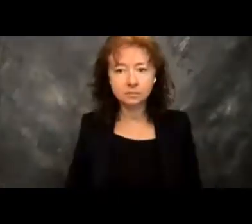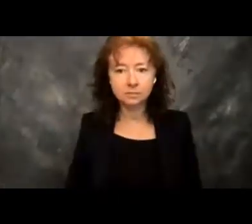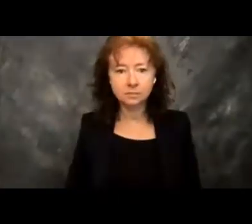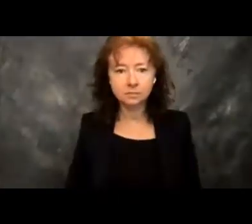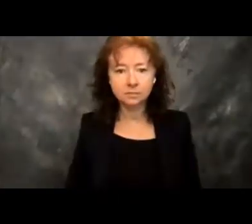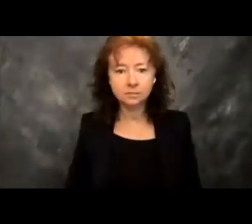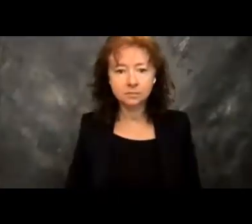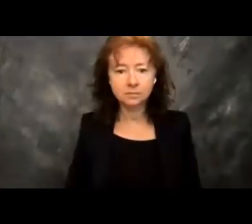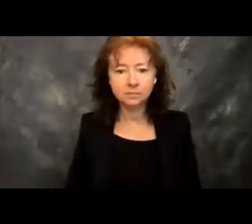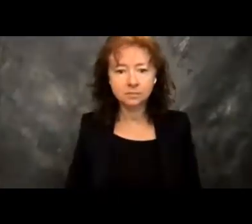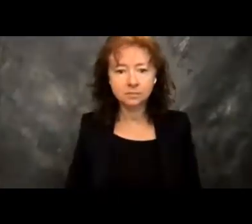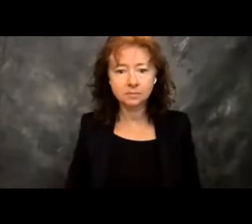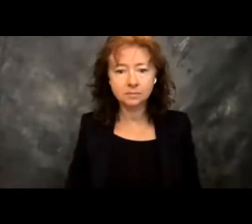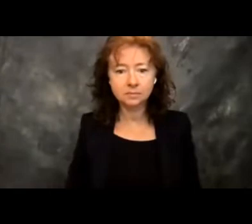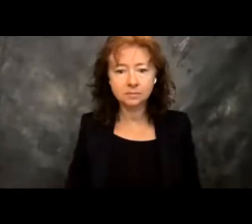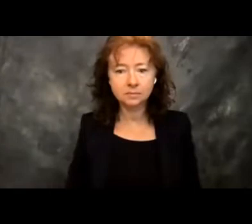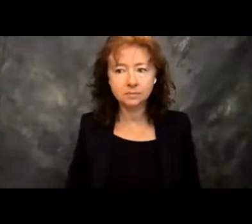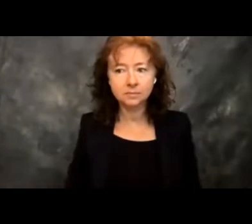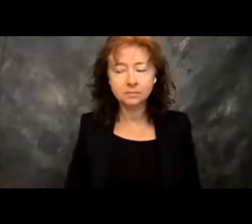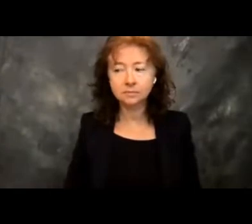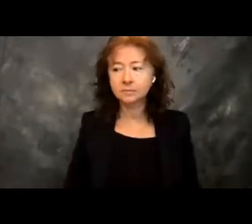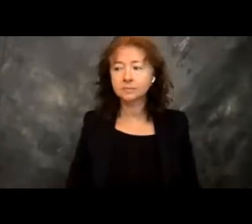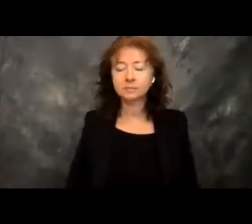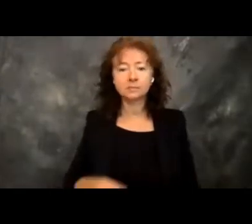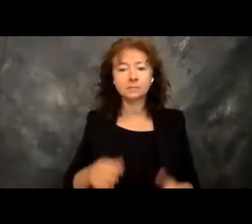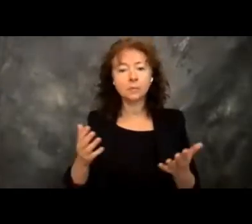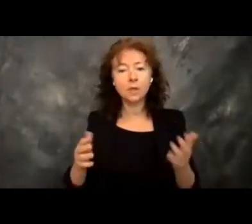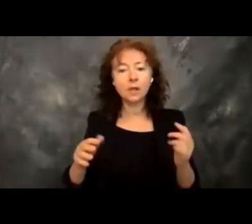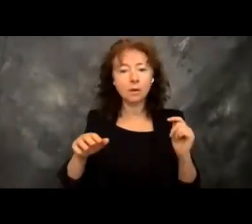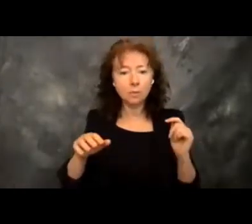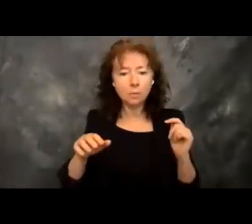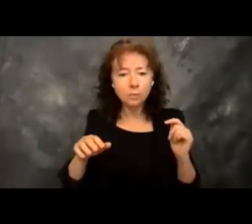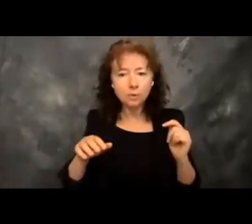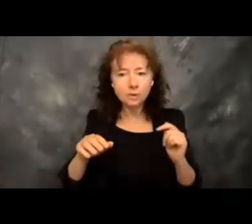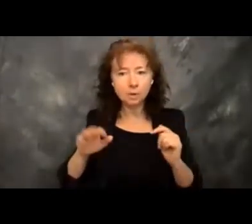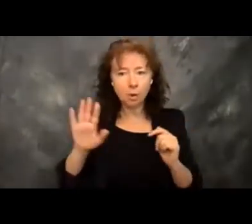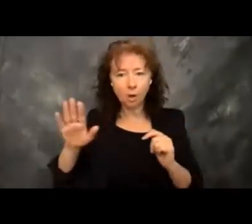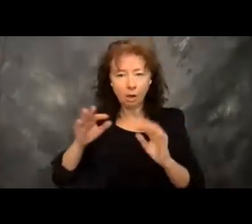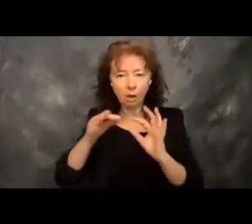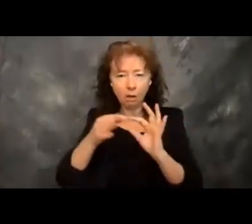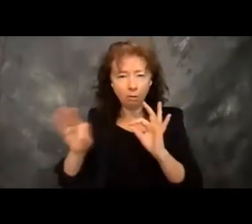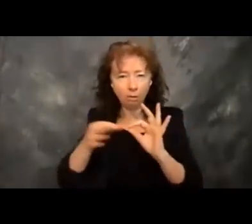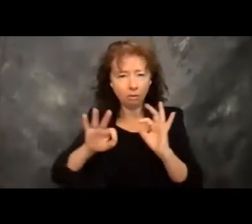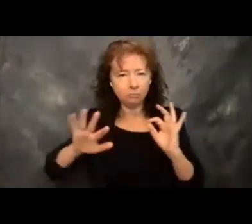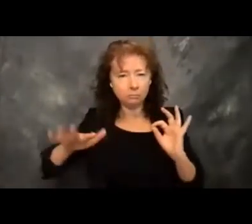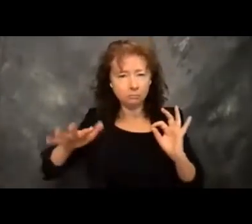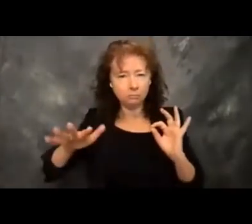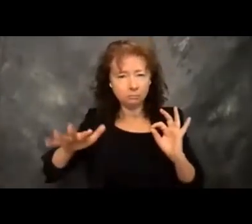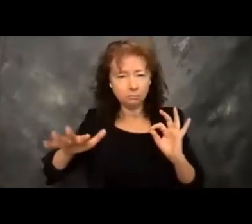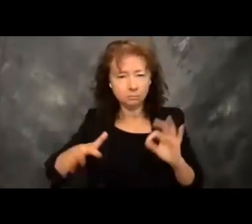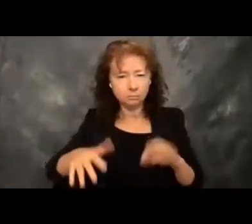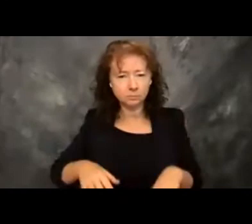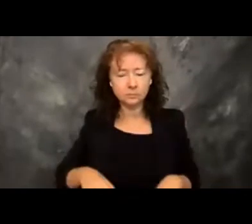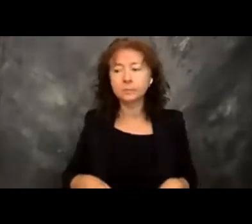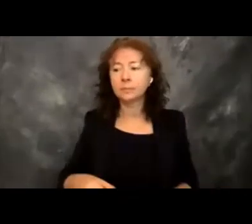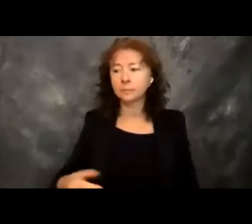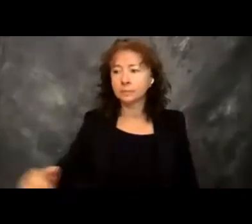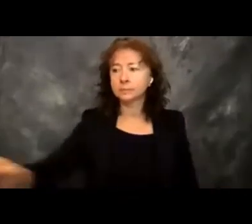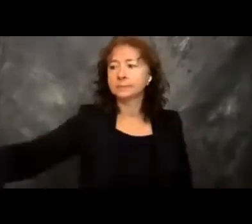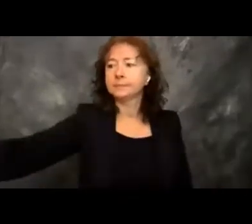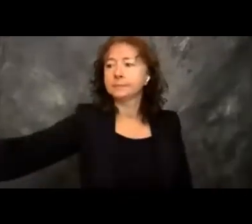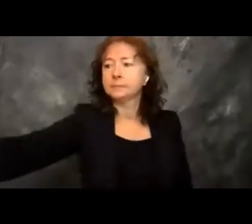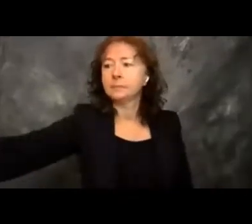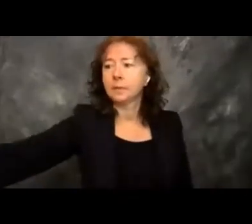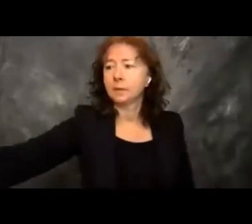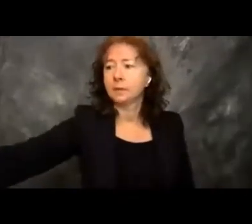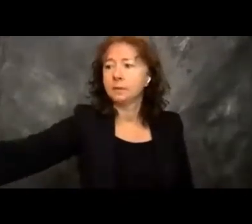than 169,000 people with disabilities live in Kyrgyzstan, and more than 3 million